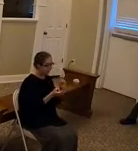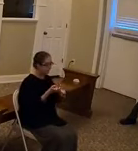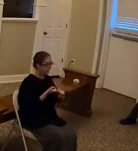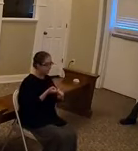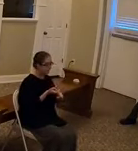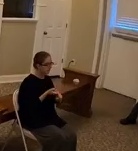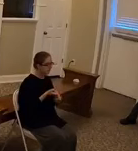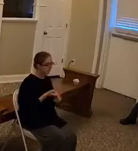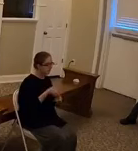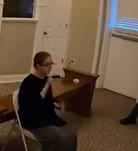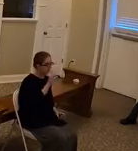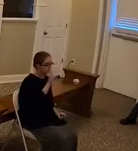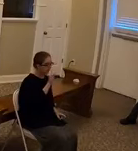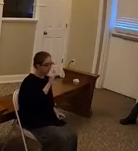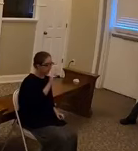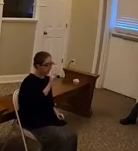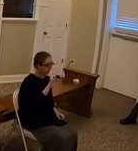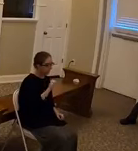friends.